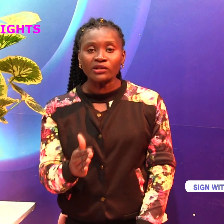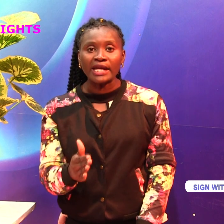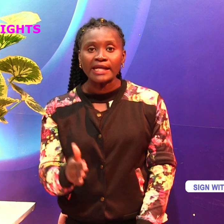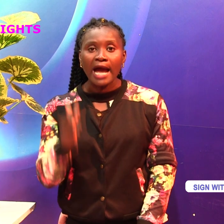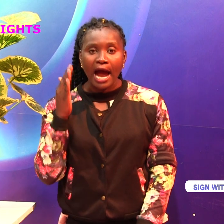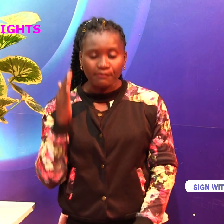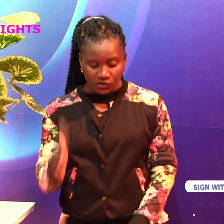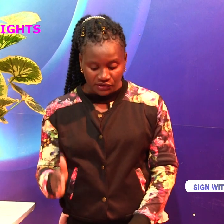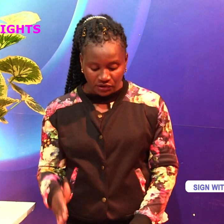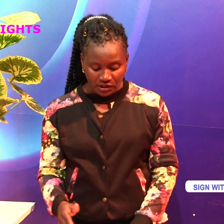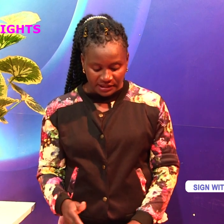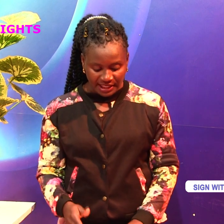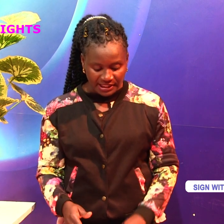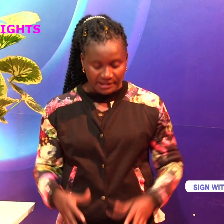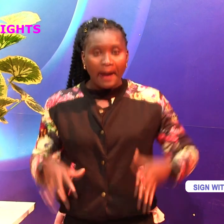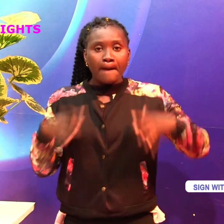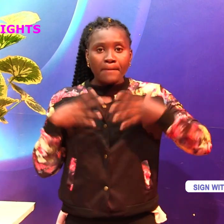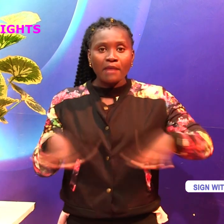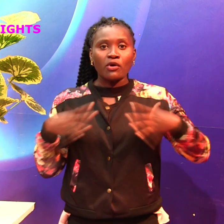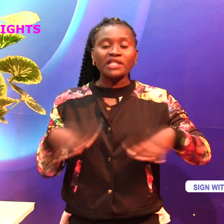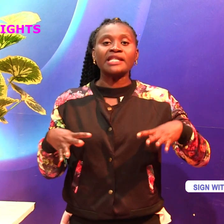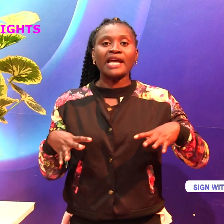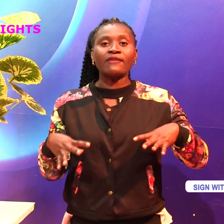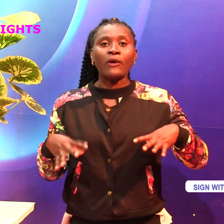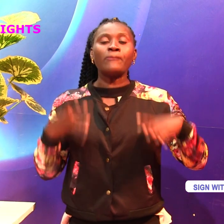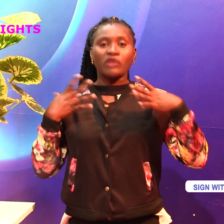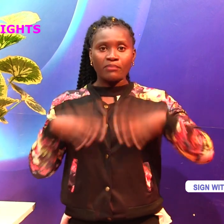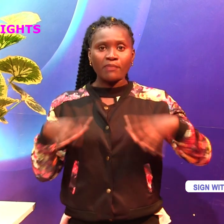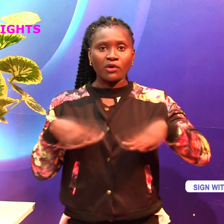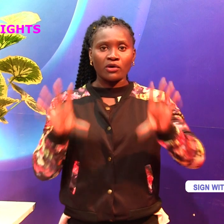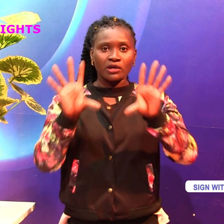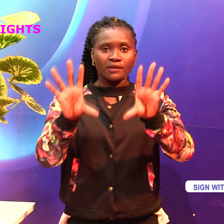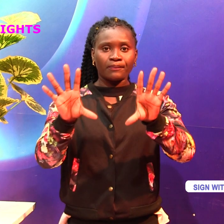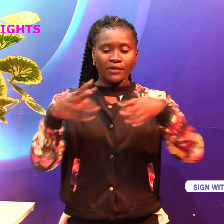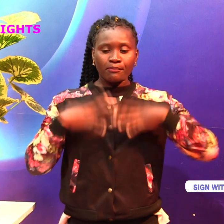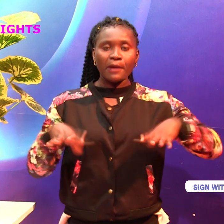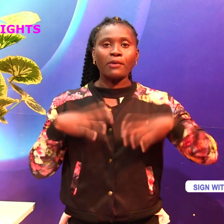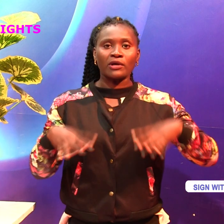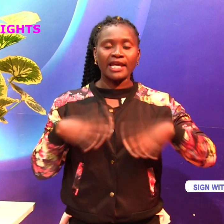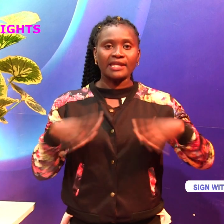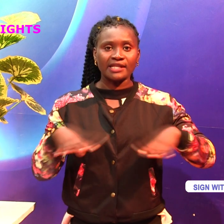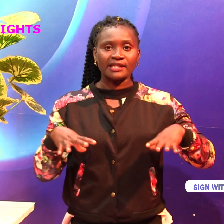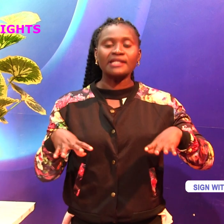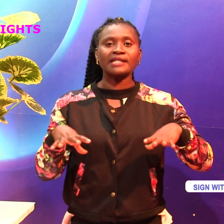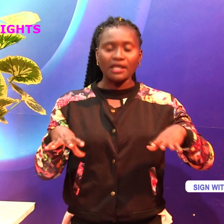children abuse. So sign it. People, this is a sign for people. People, like this. This is a sign